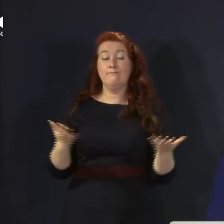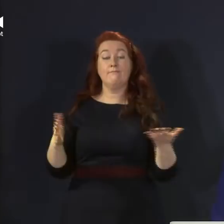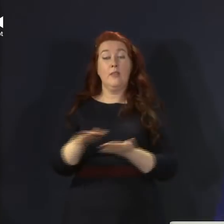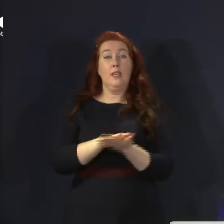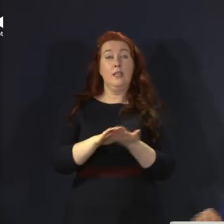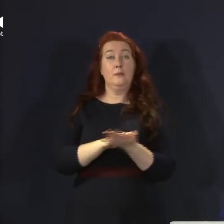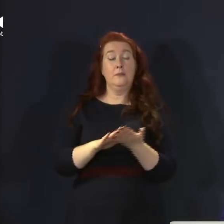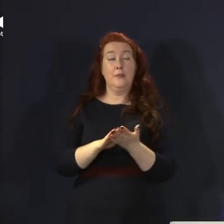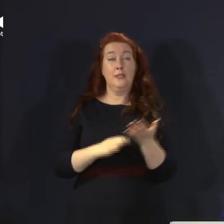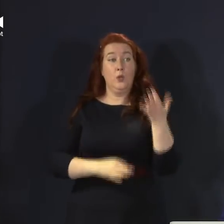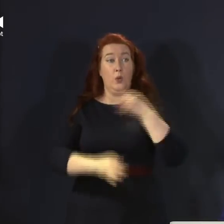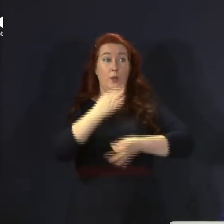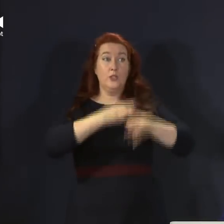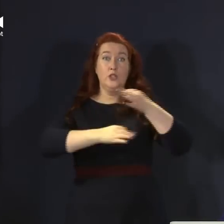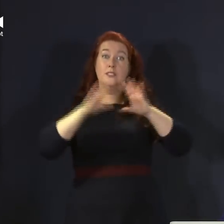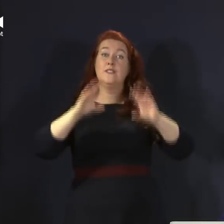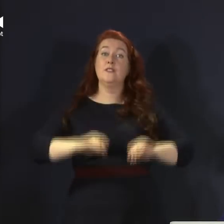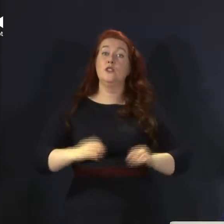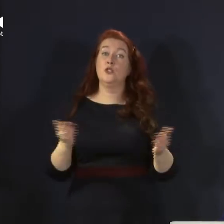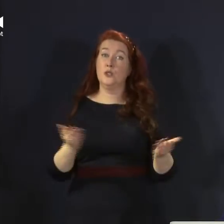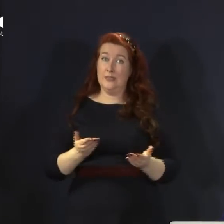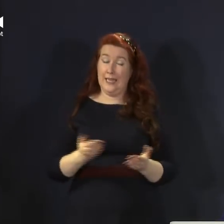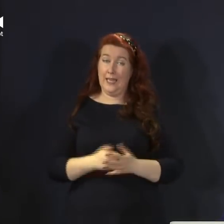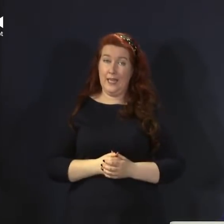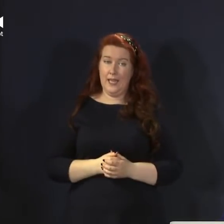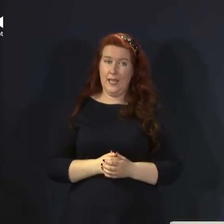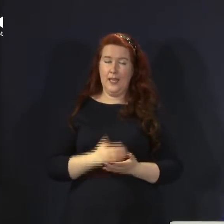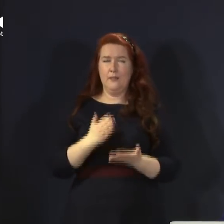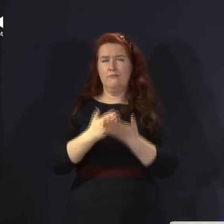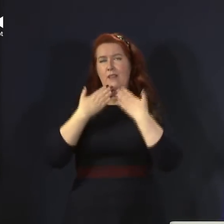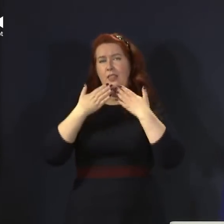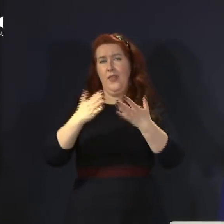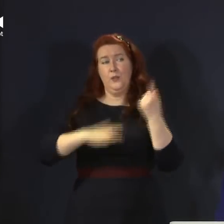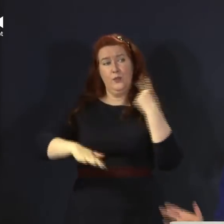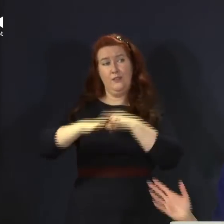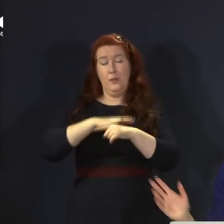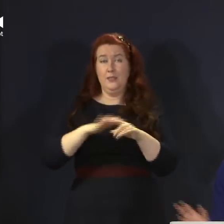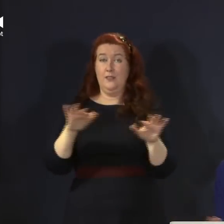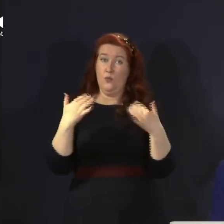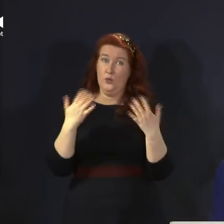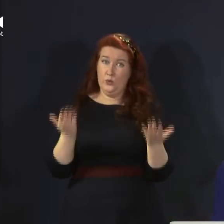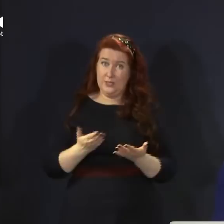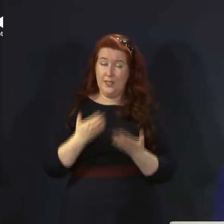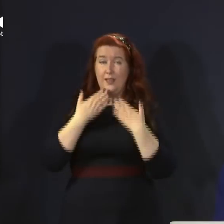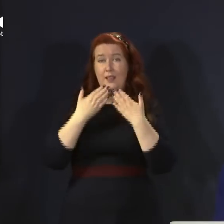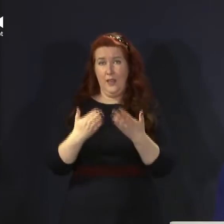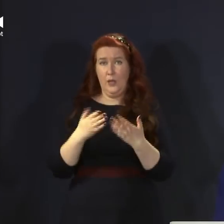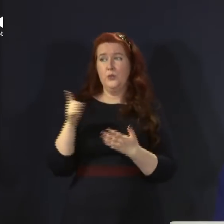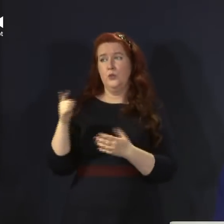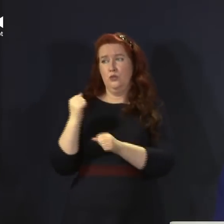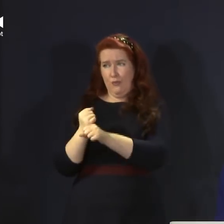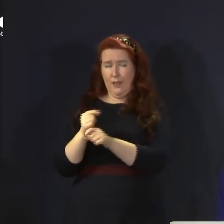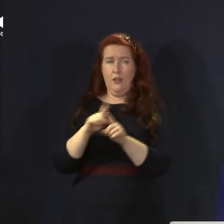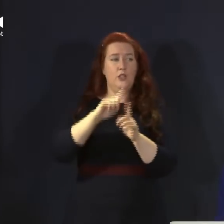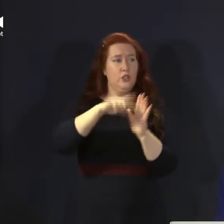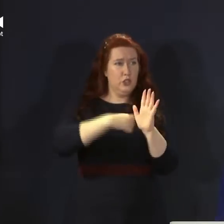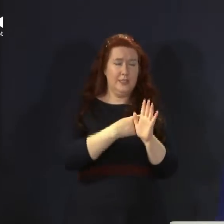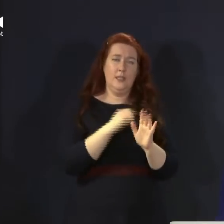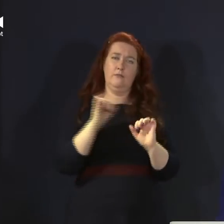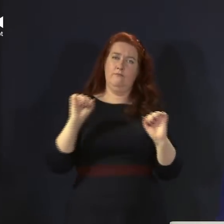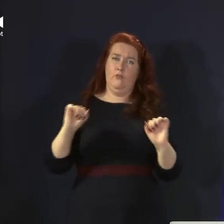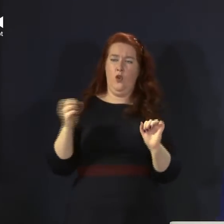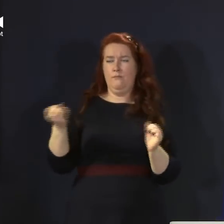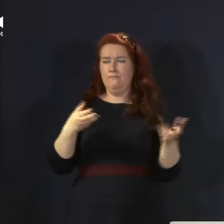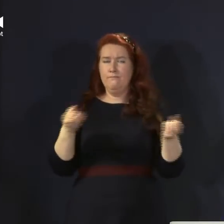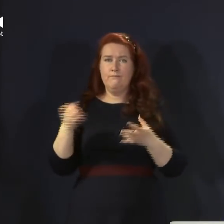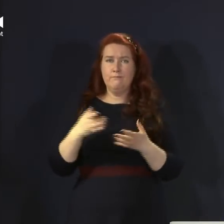concludes the questions today. So my thanks to everybody for joining us. My thanks in particular to Gregor and Jason for